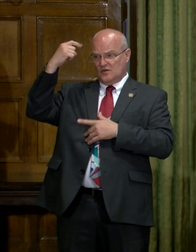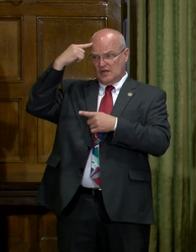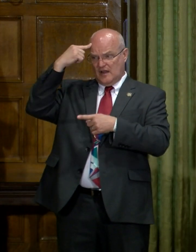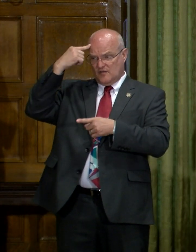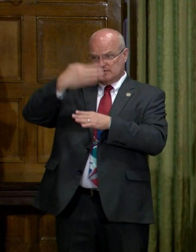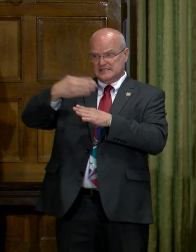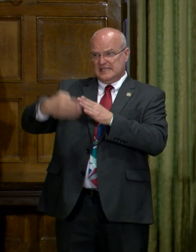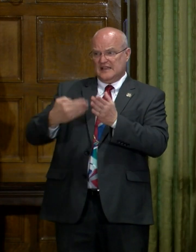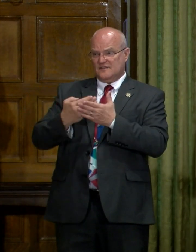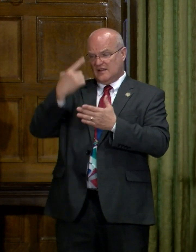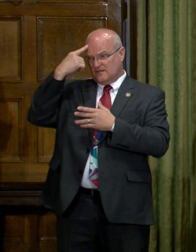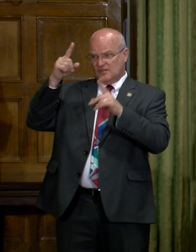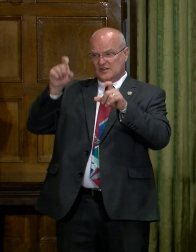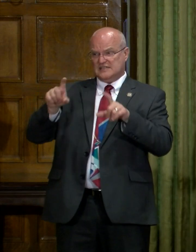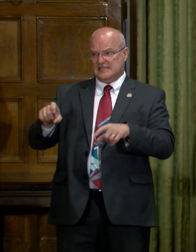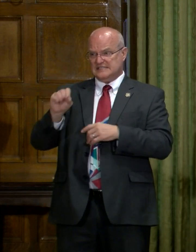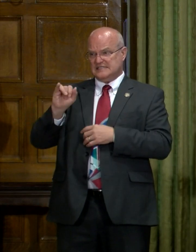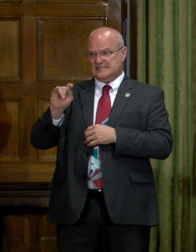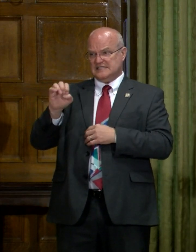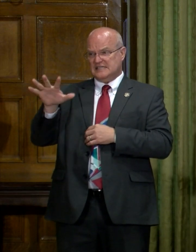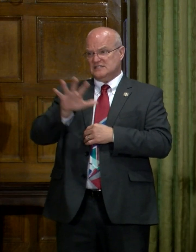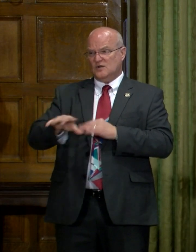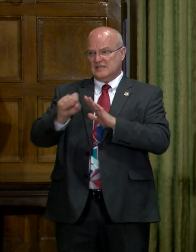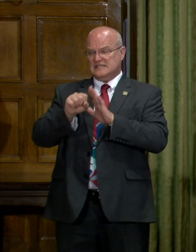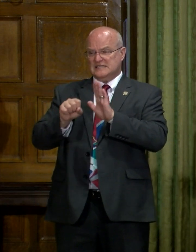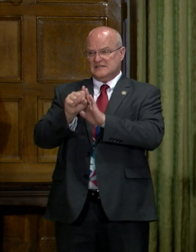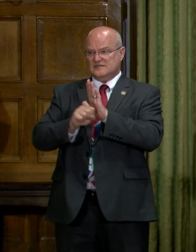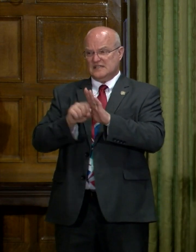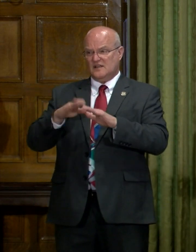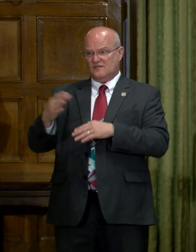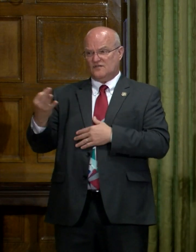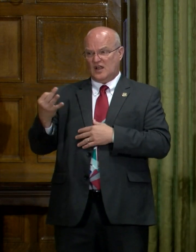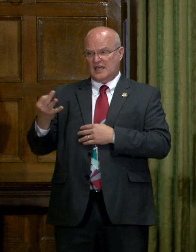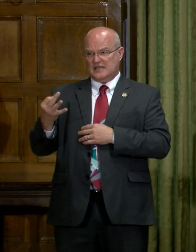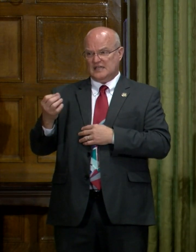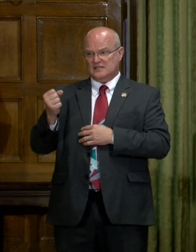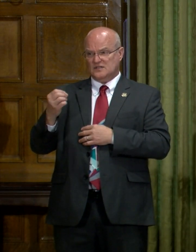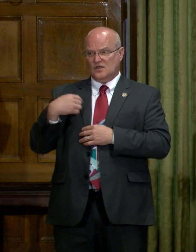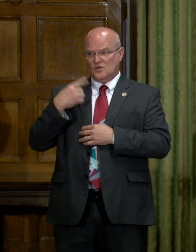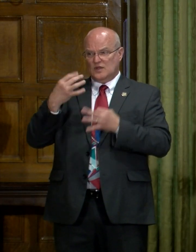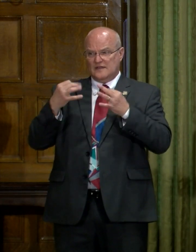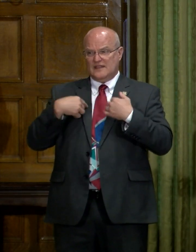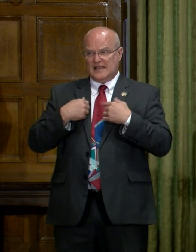government's ending funding for their testing sites around different states on Friday. And so